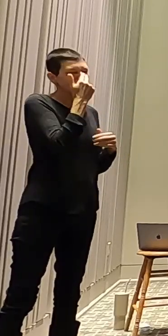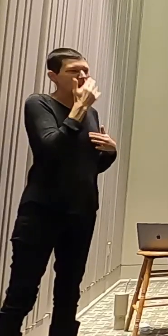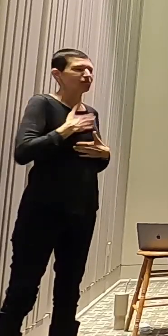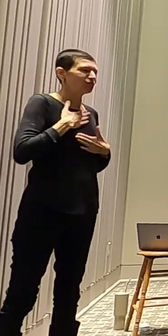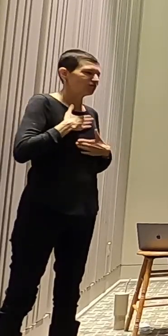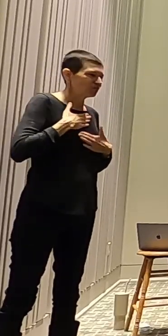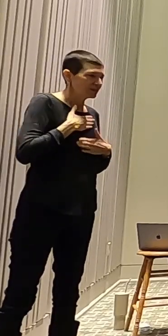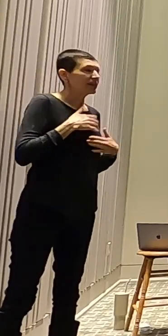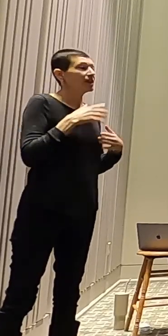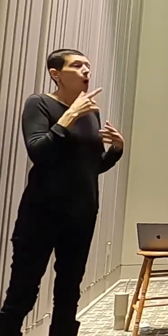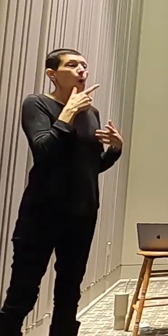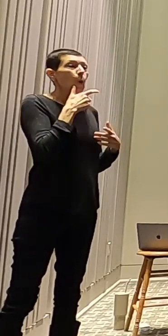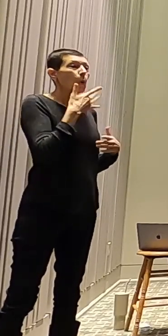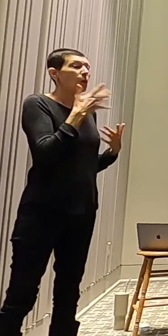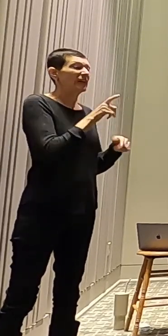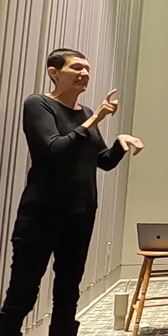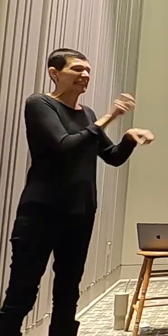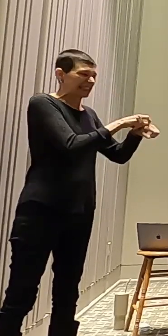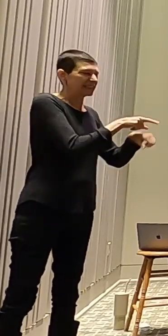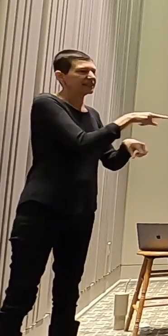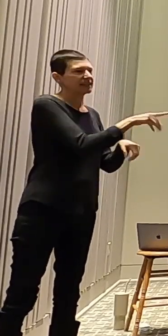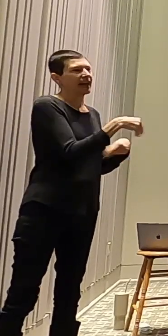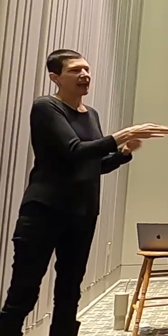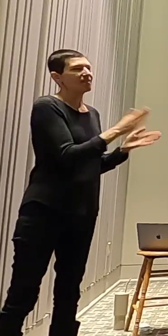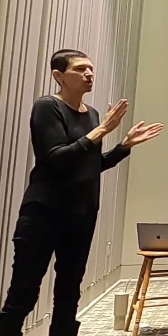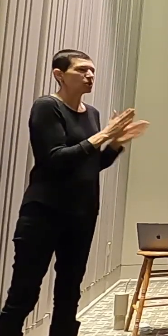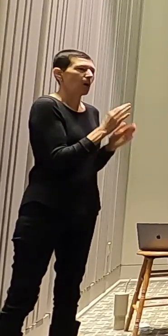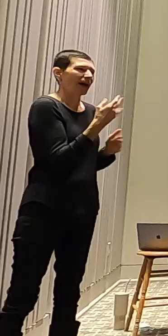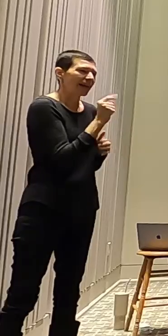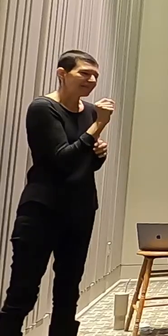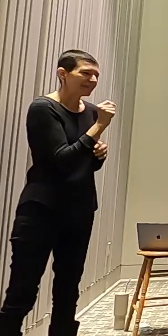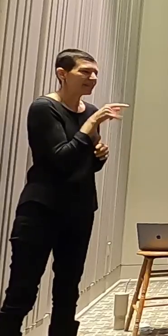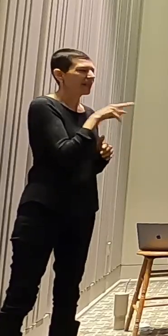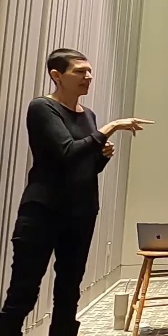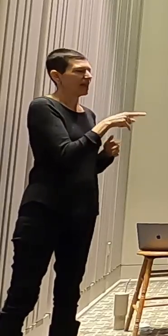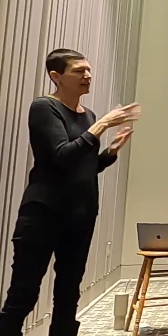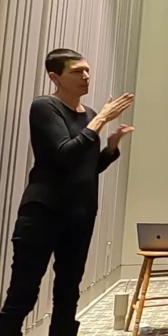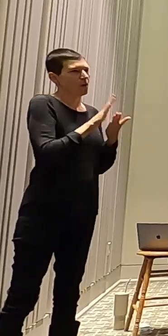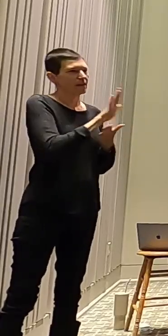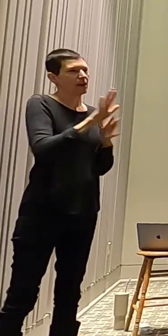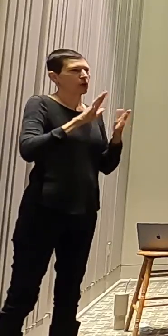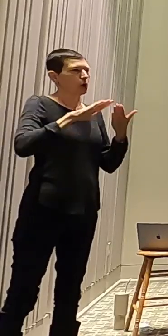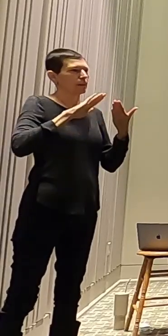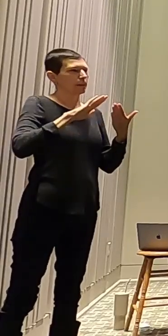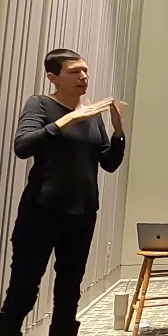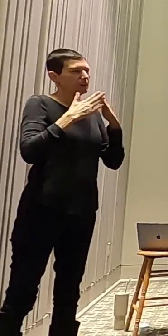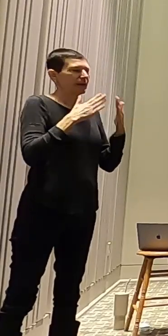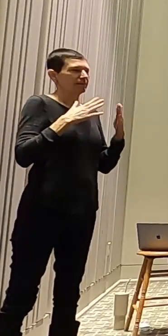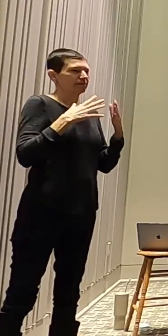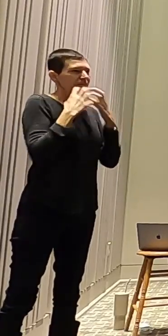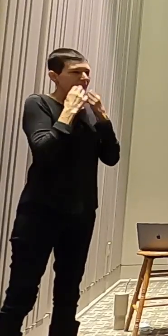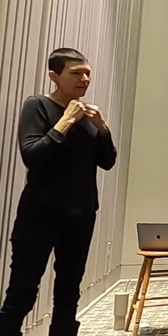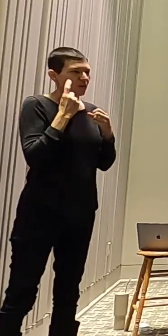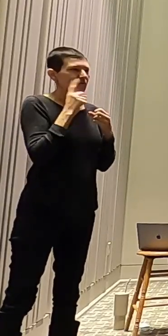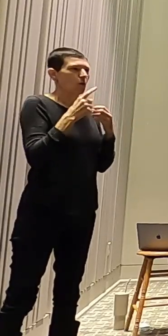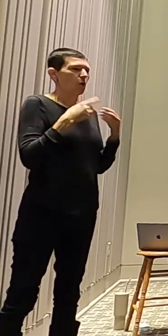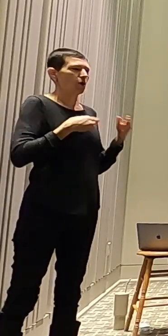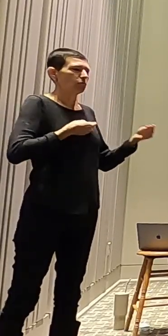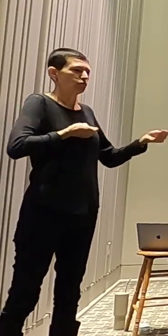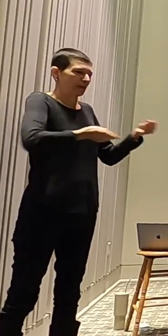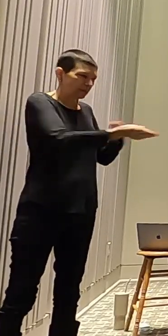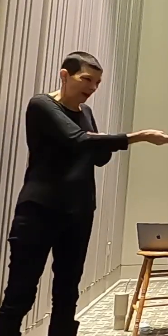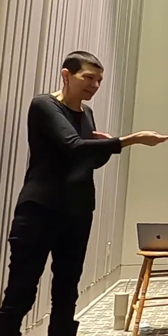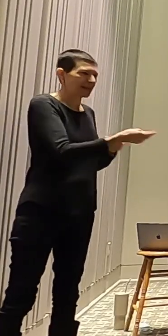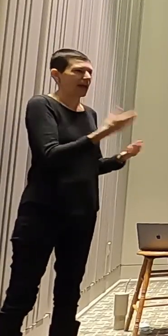those that were then stung were often given like small gifts, which is then part of the community's values of reciprocity and